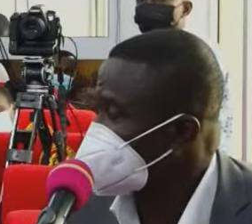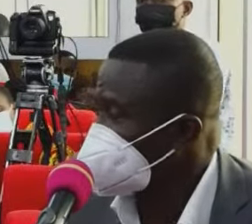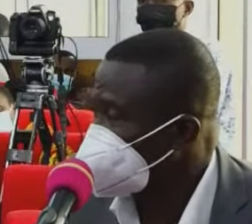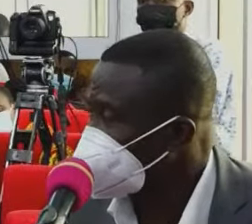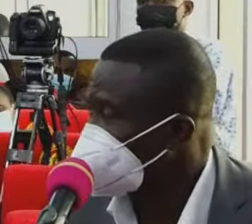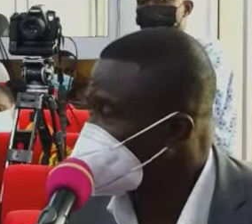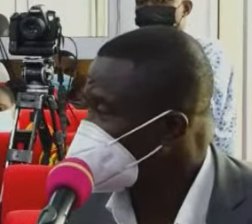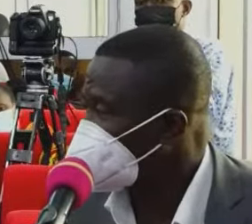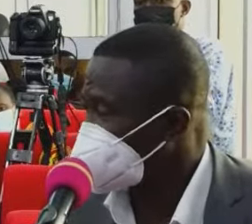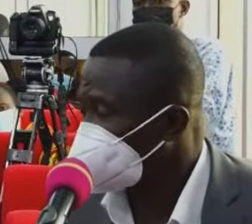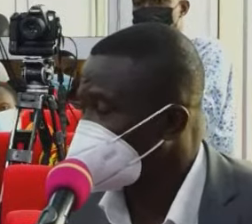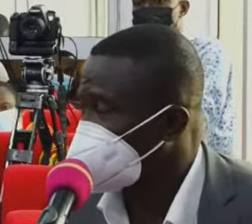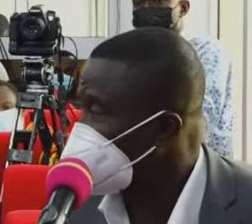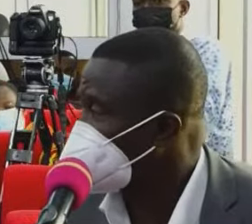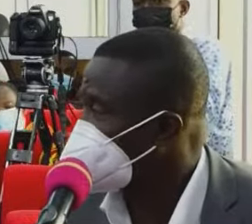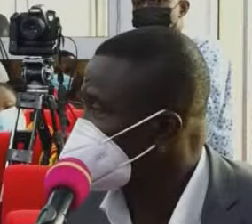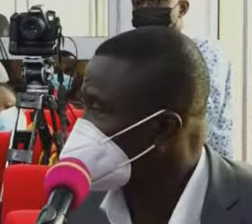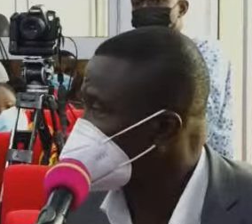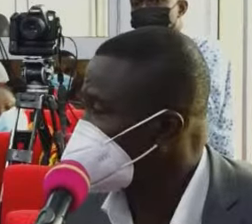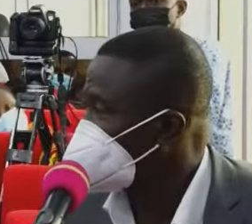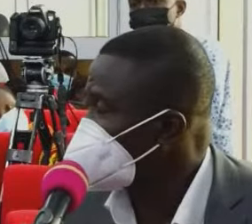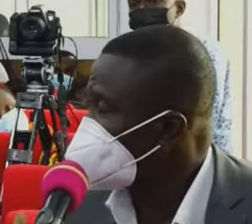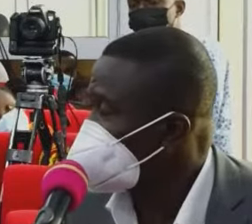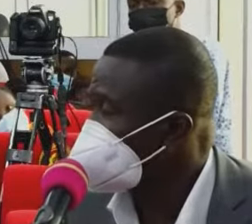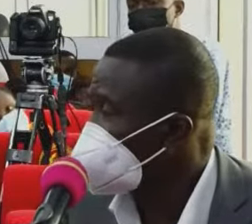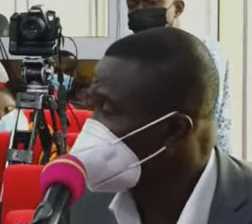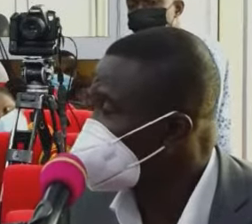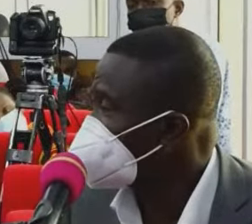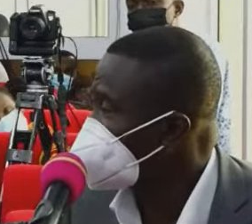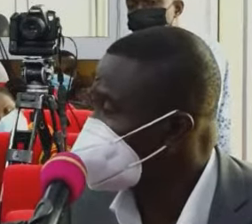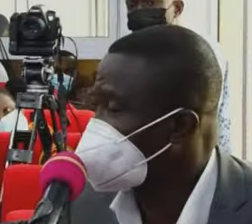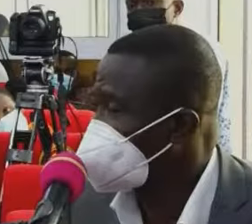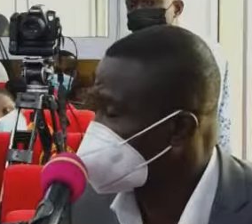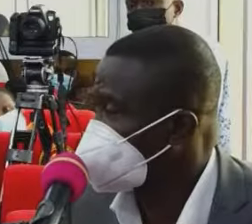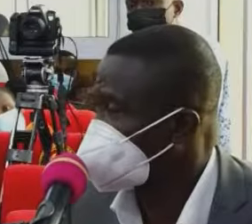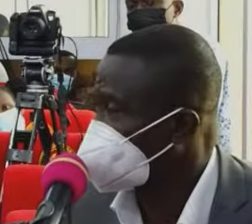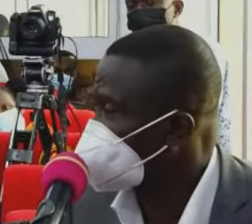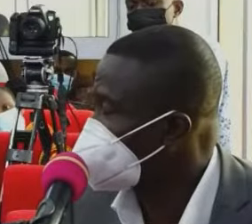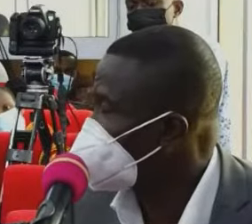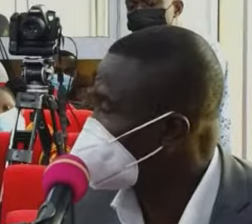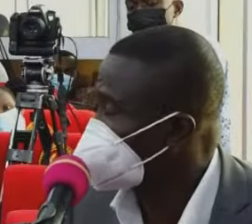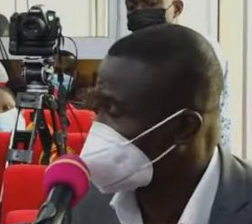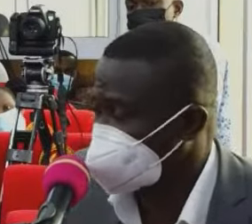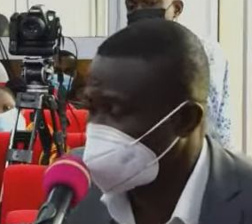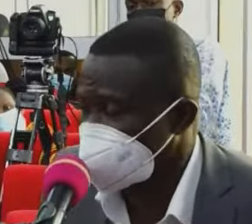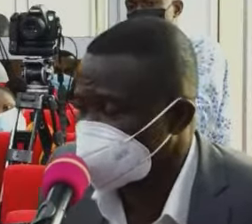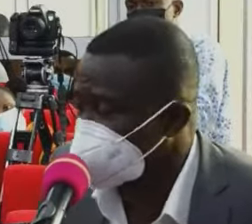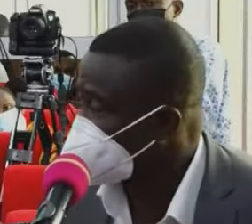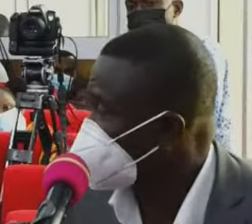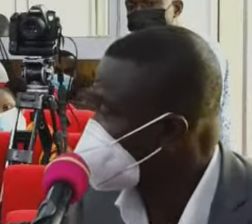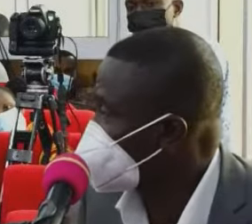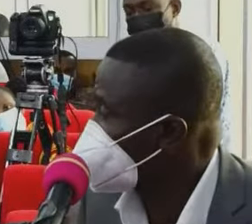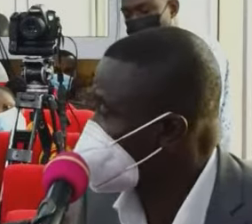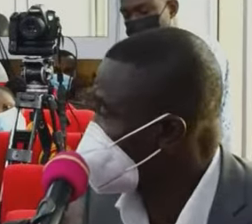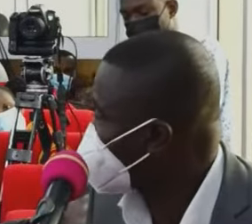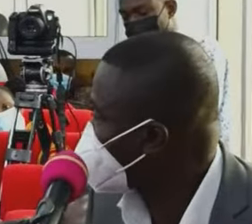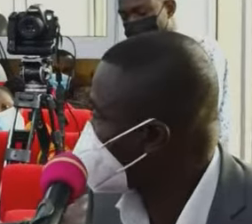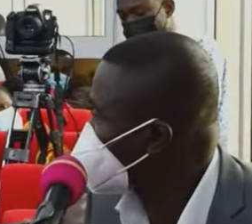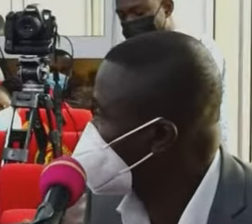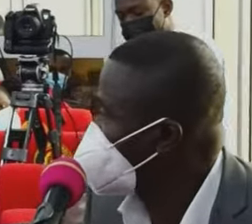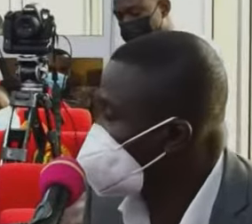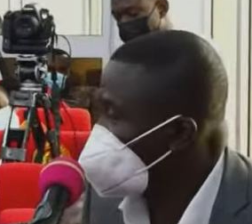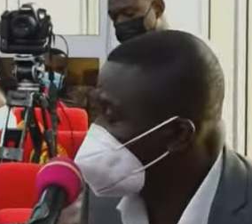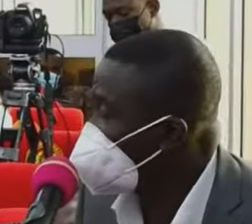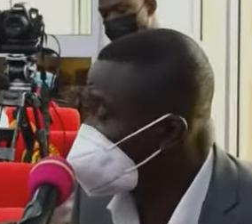investigation, GMA's investigations don't have any criminal aspect, and by international regulations and best